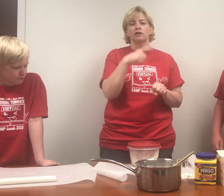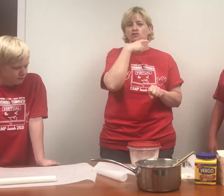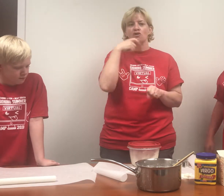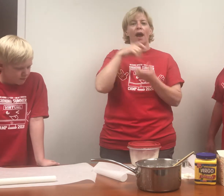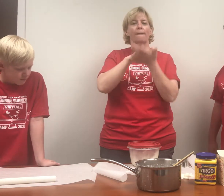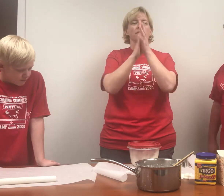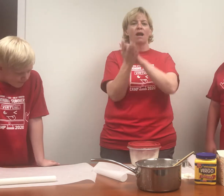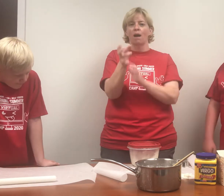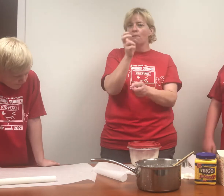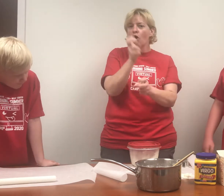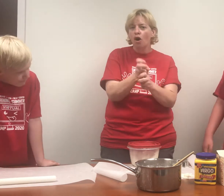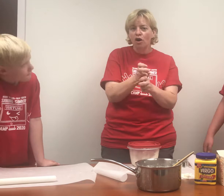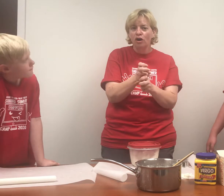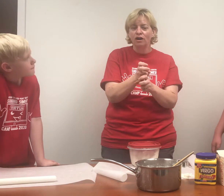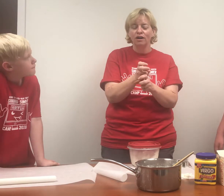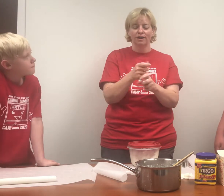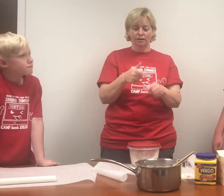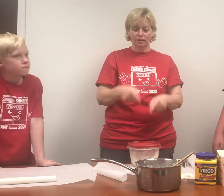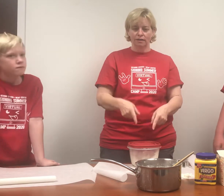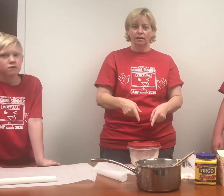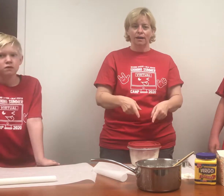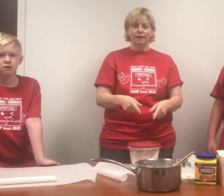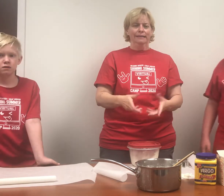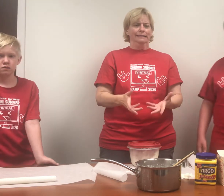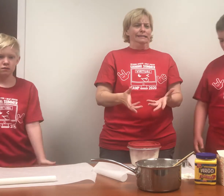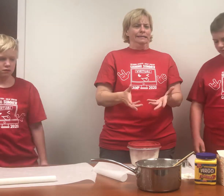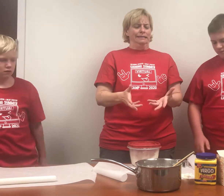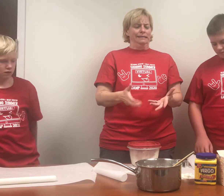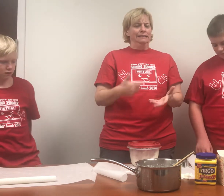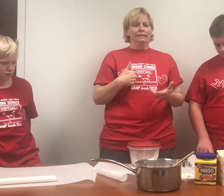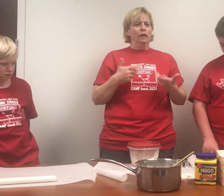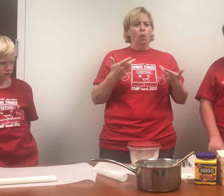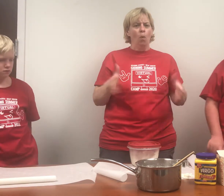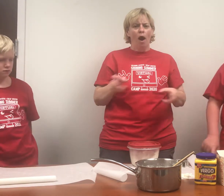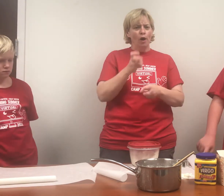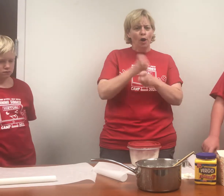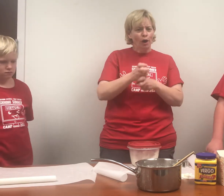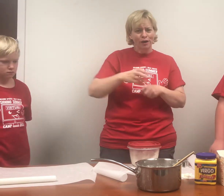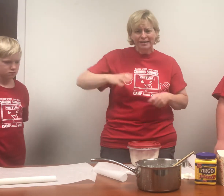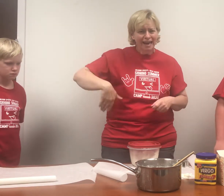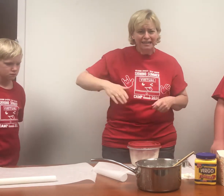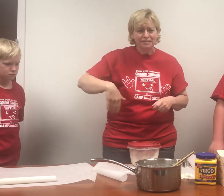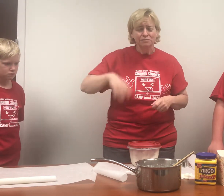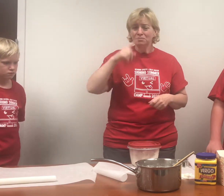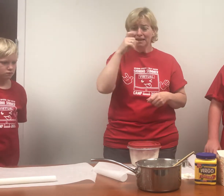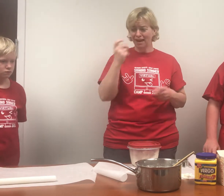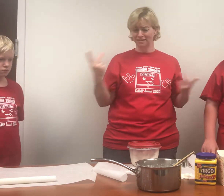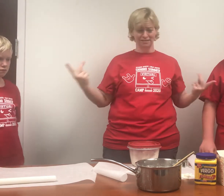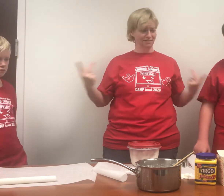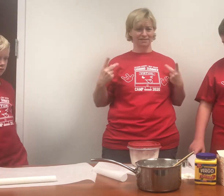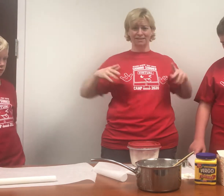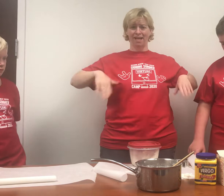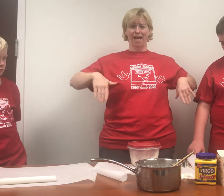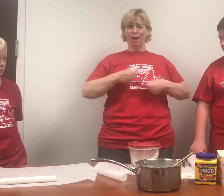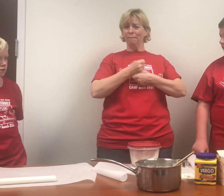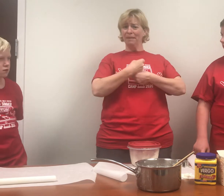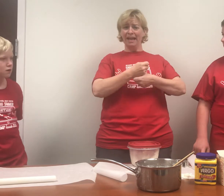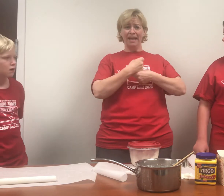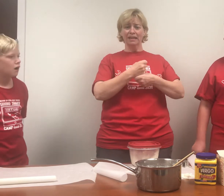container because it can dry out and become hard, and that's not what I would like it to do yet because we